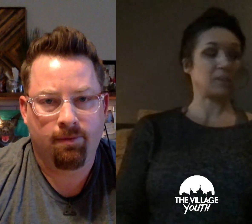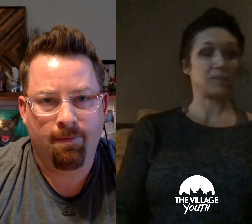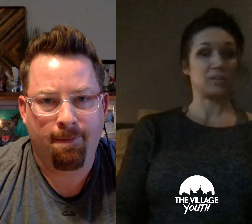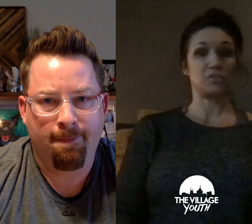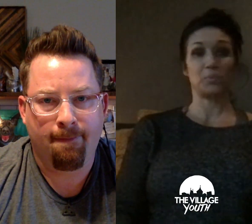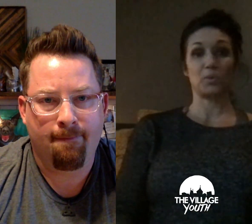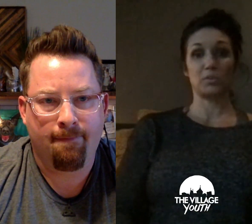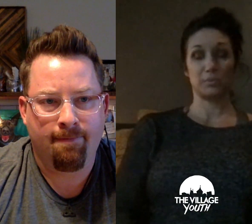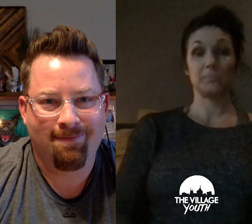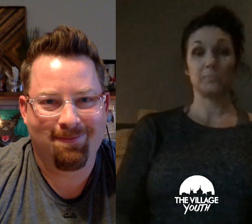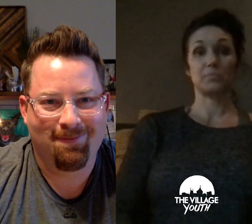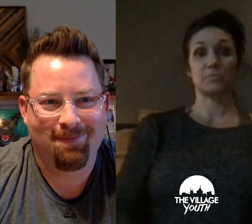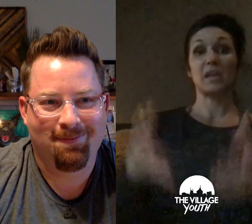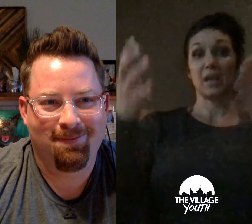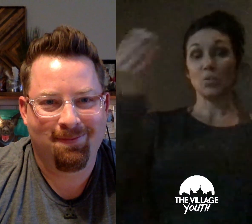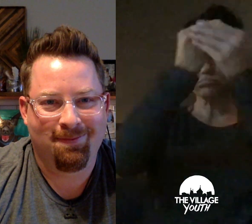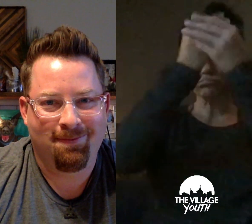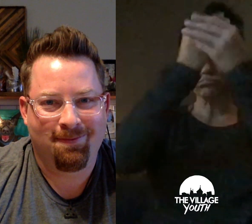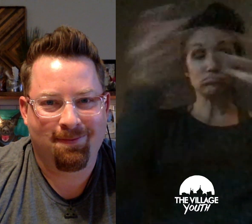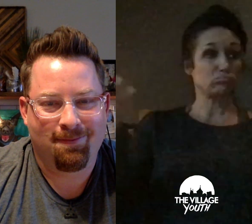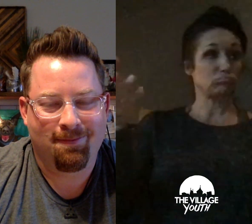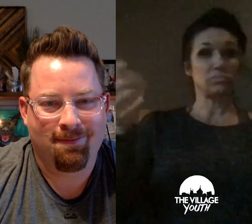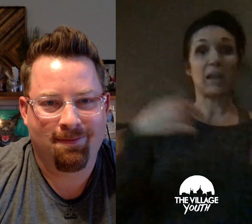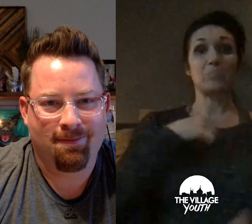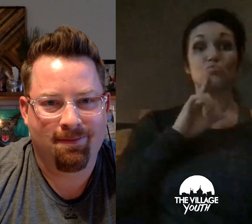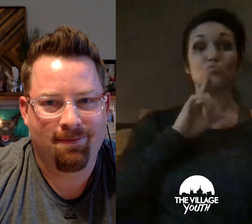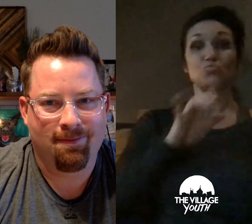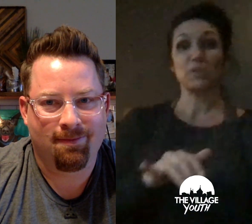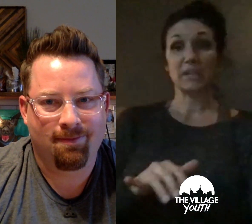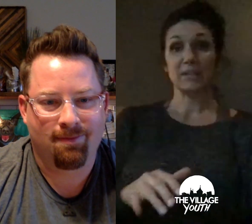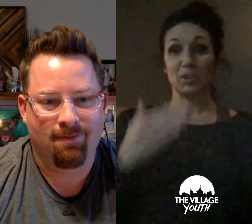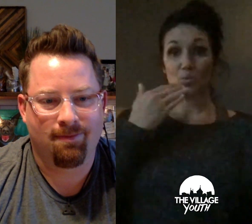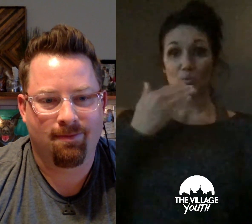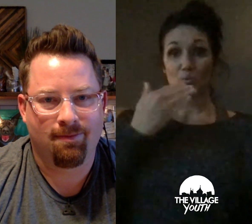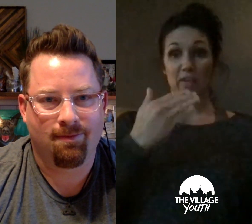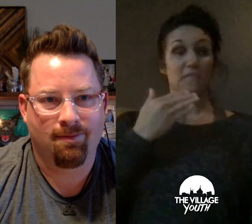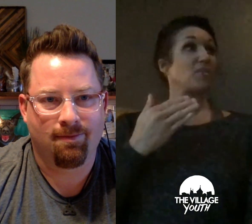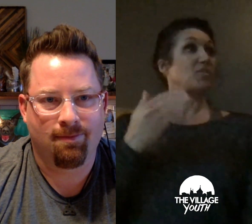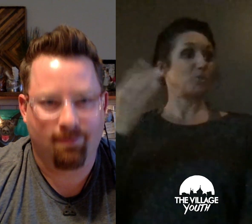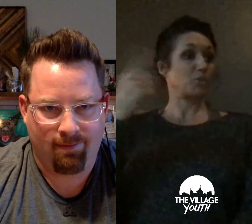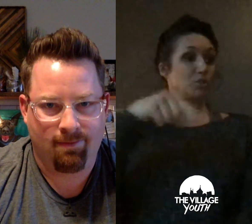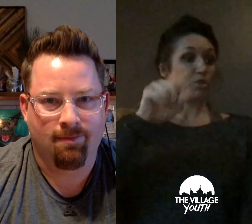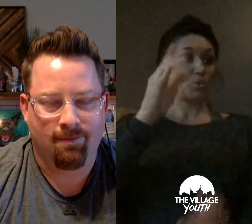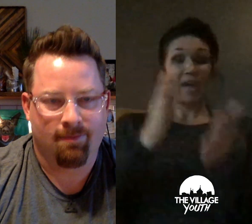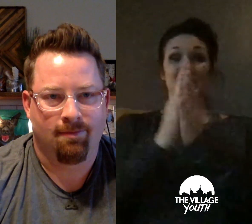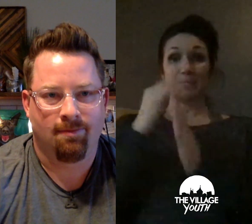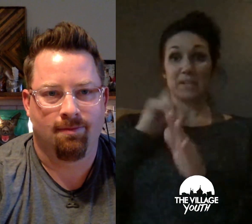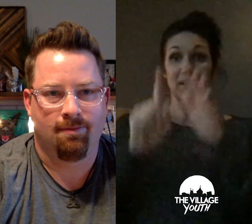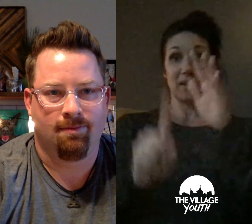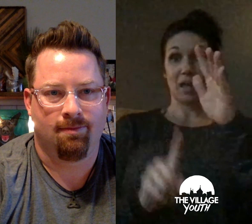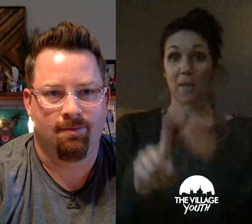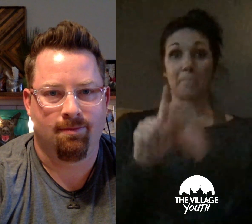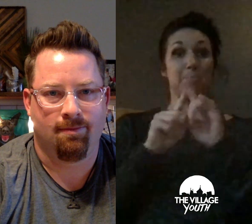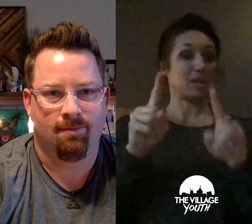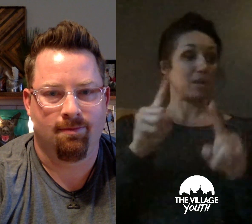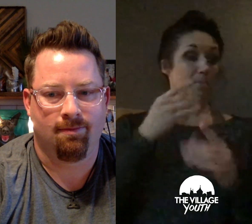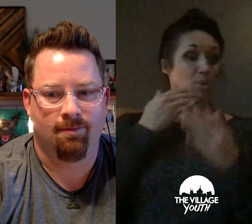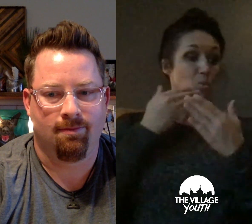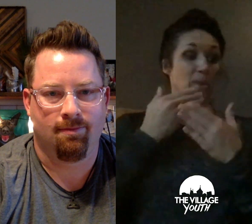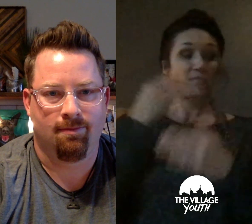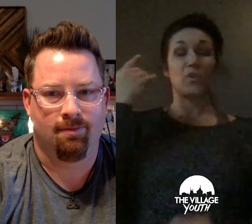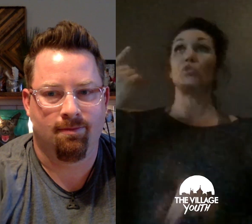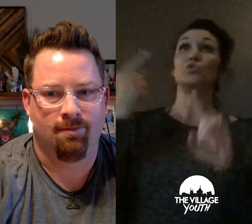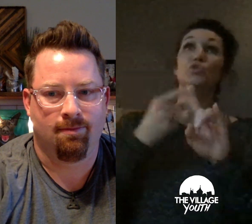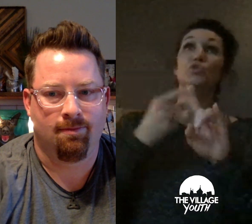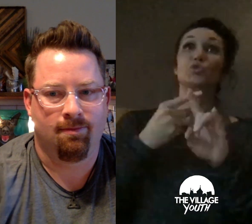just want you all to know that I am so grateful that you asked me to come today, but I am so grateful to